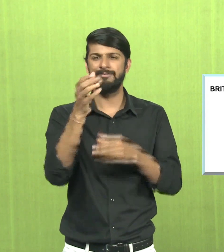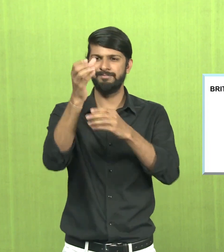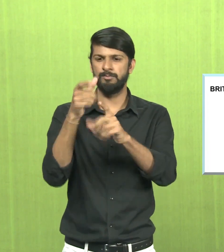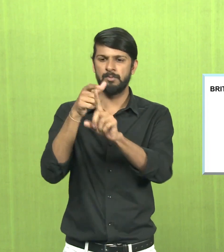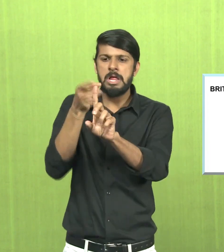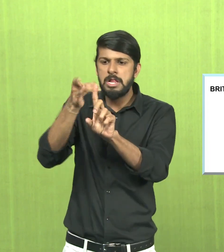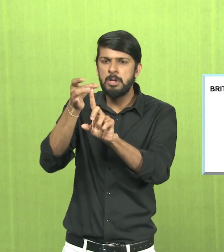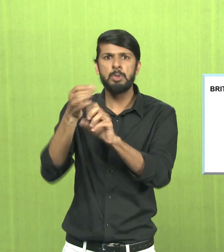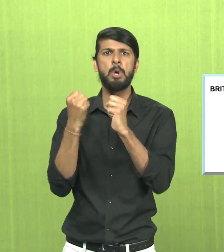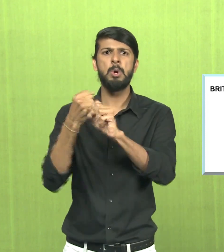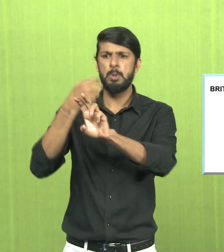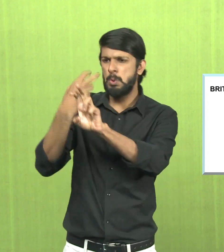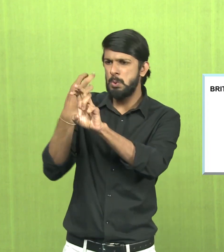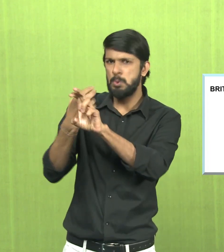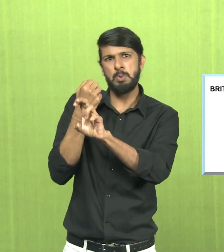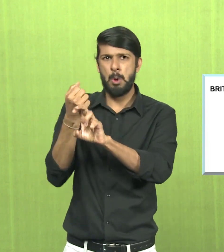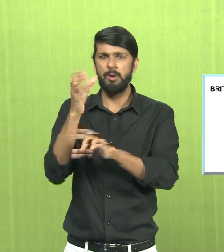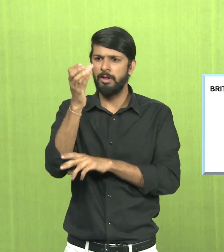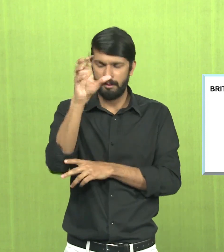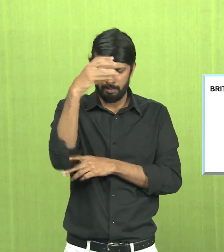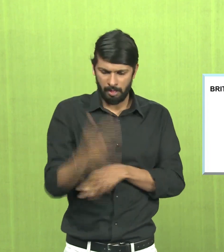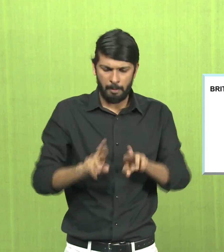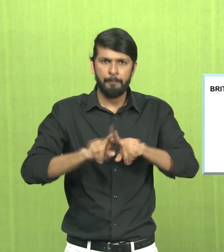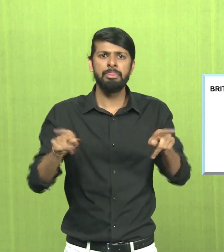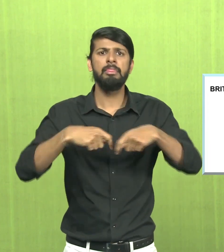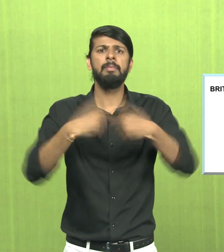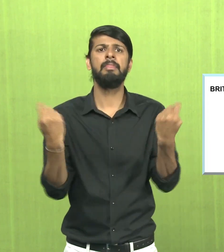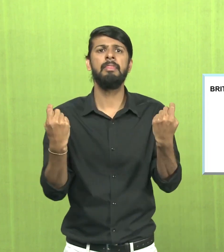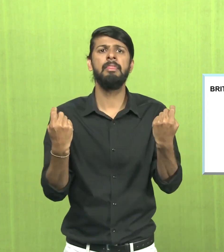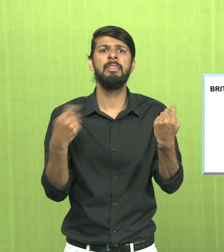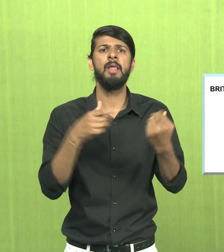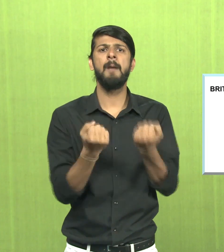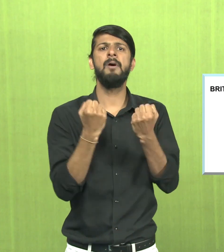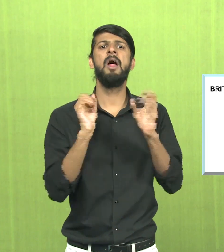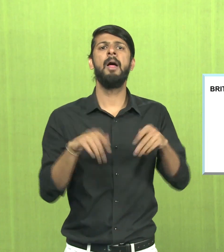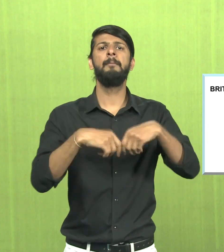Brittle is an object which is hard but can break easily.